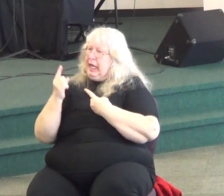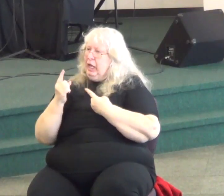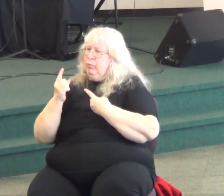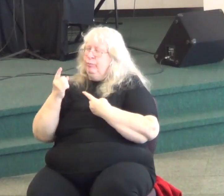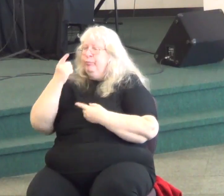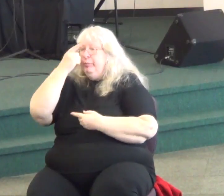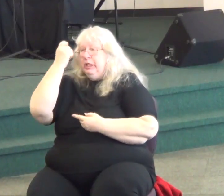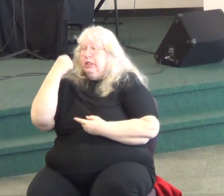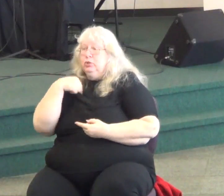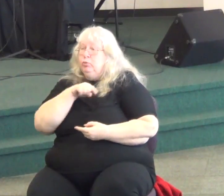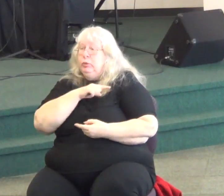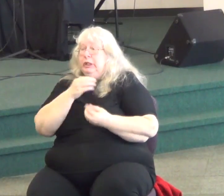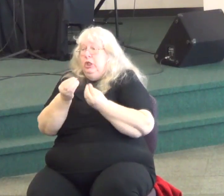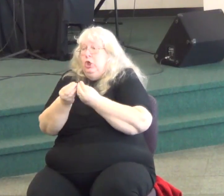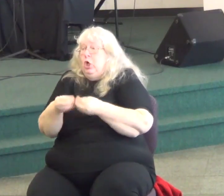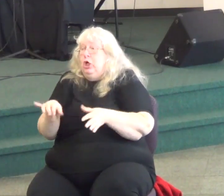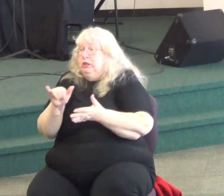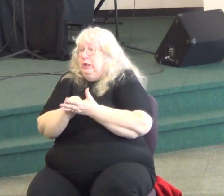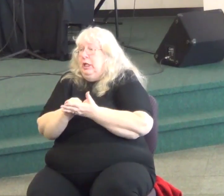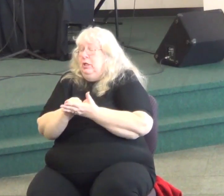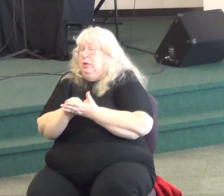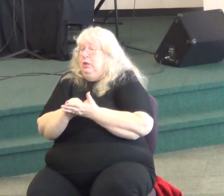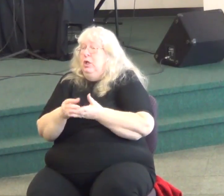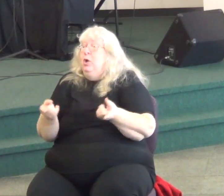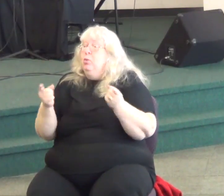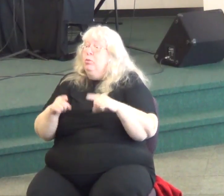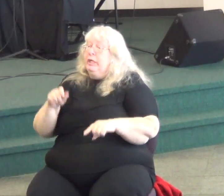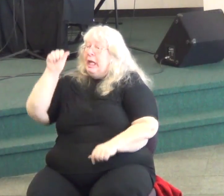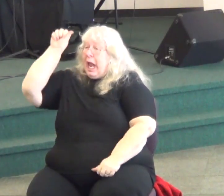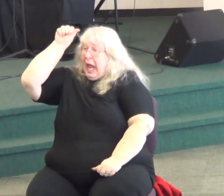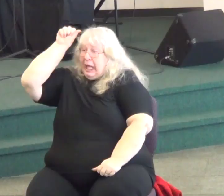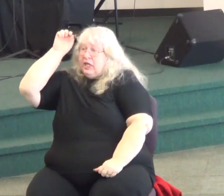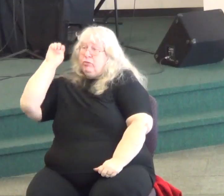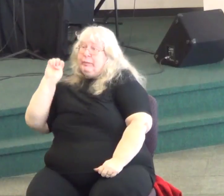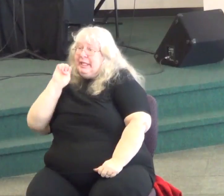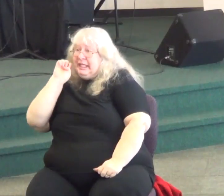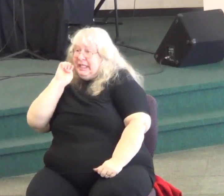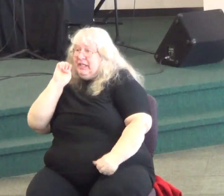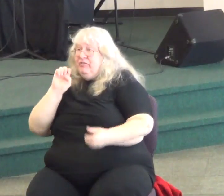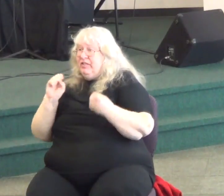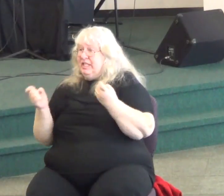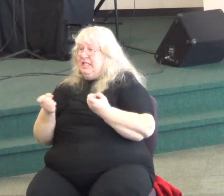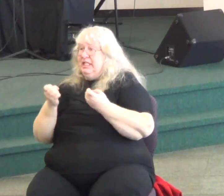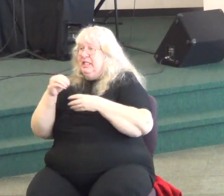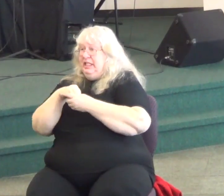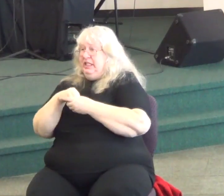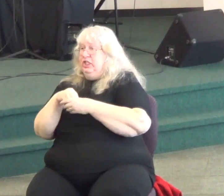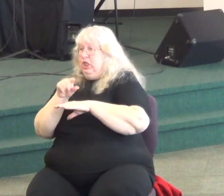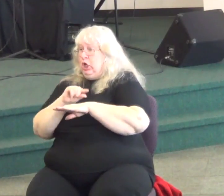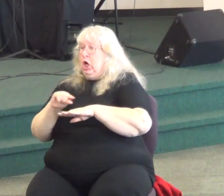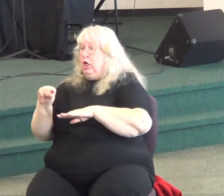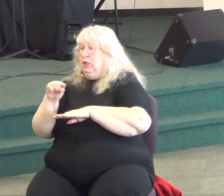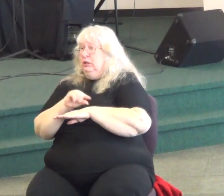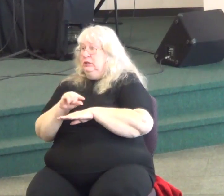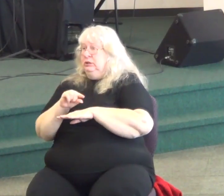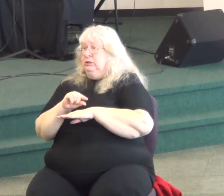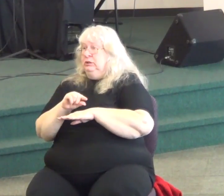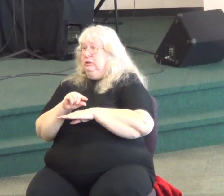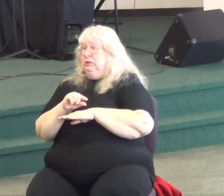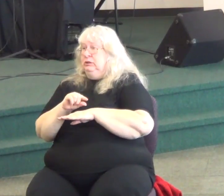that. When Adam and Eve sinned in the garden, it was gone forever until the Savior came. And